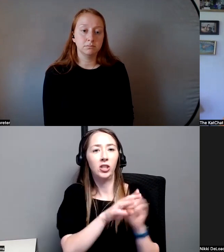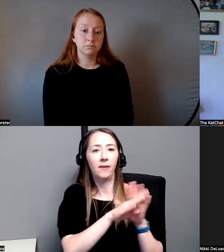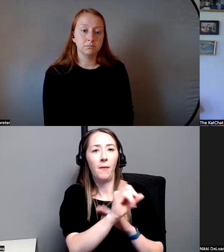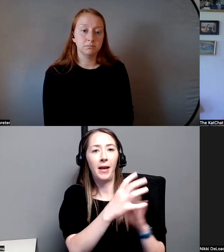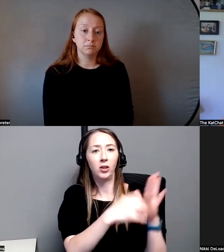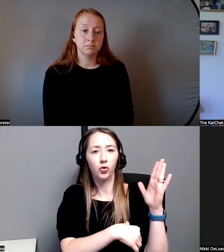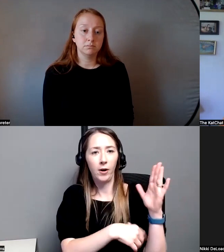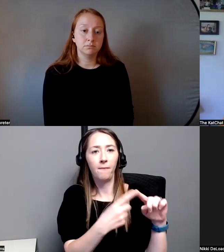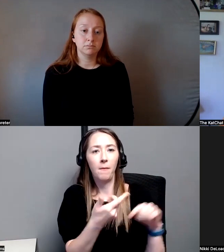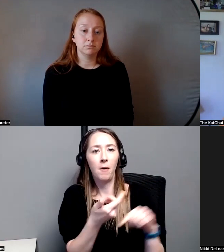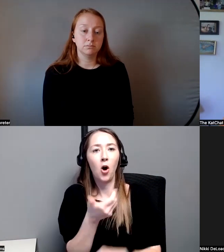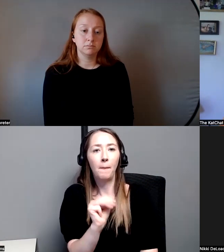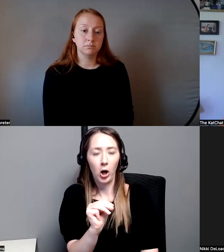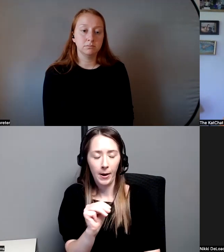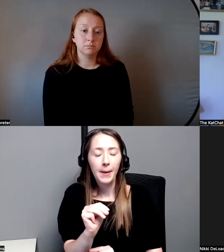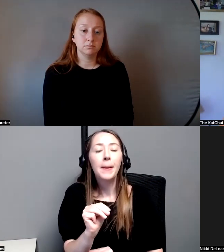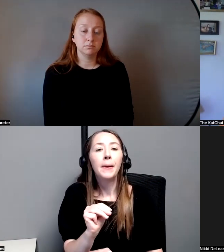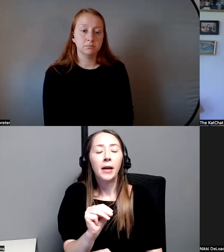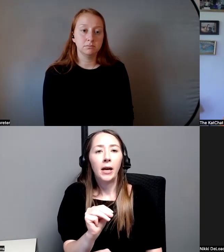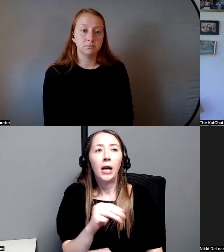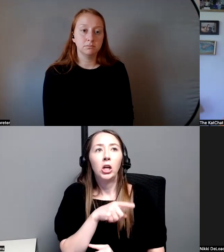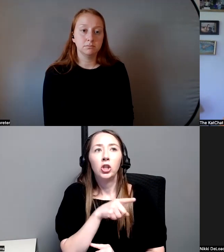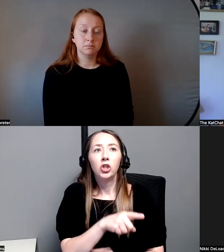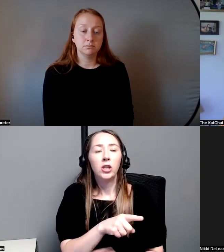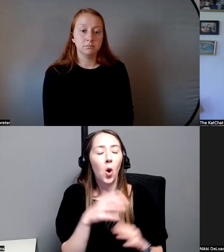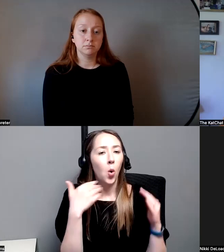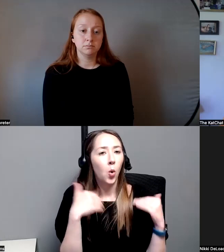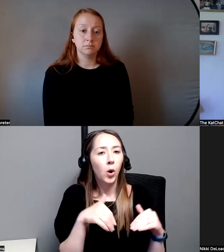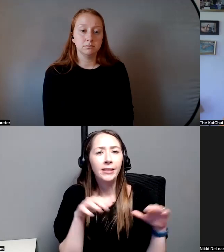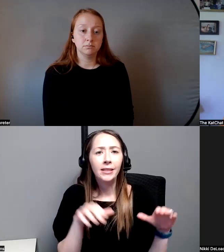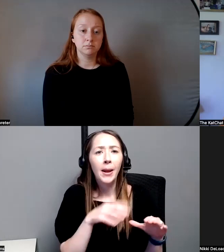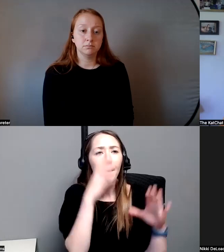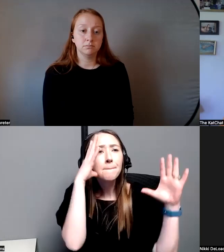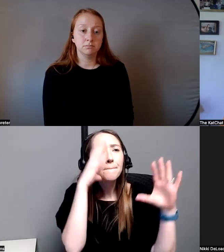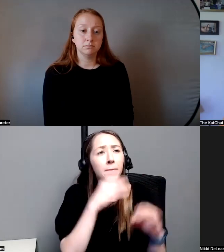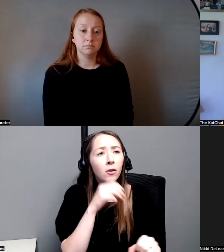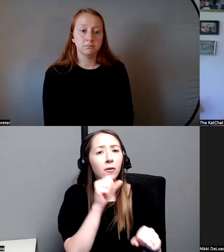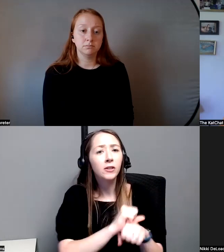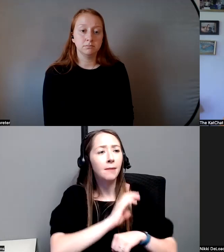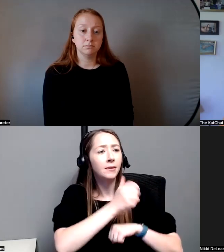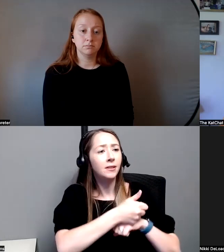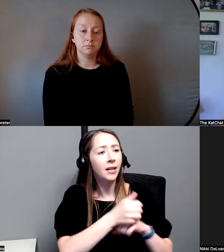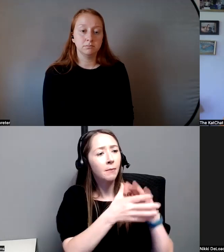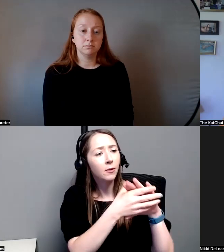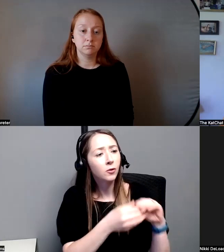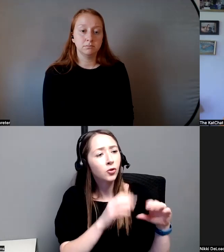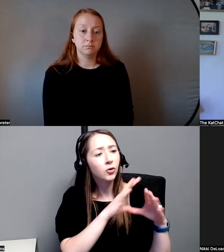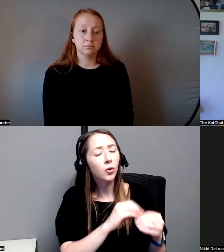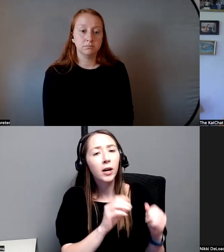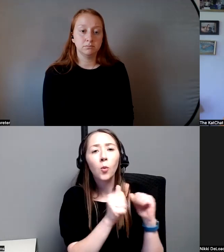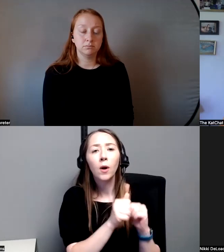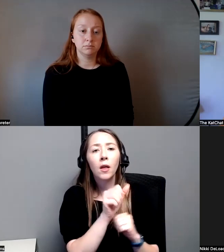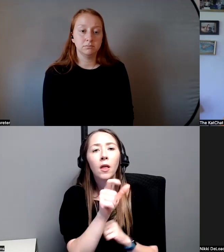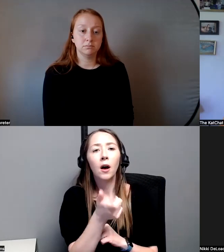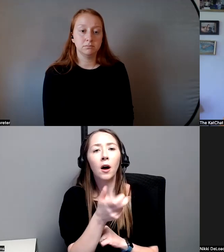at Hallmark. I think she just did such a beautiful job with the story and taking Alden's story,